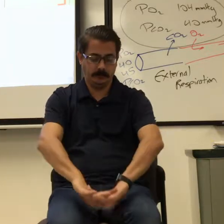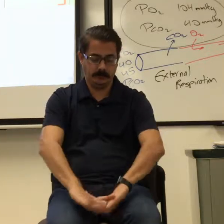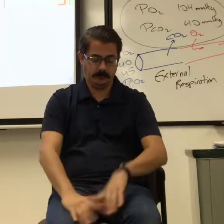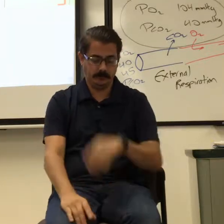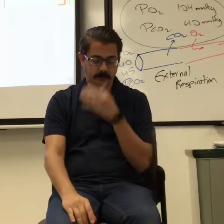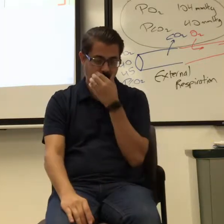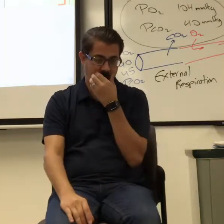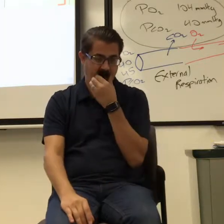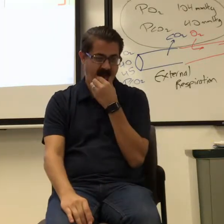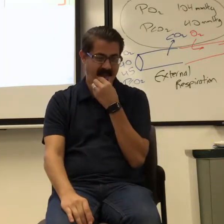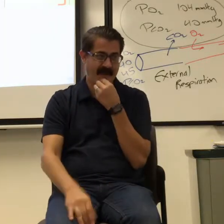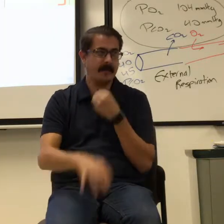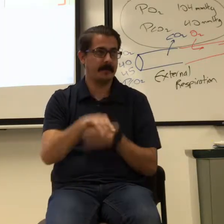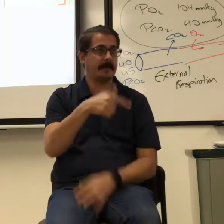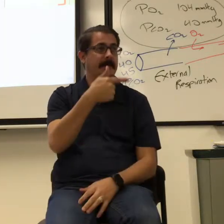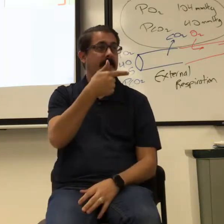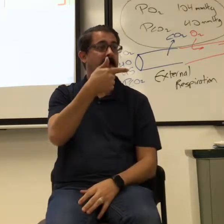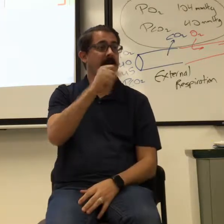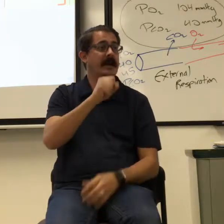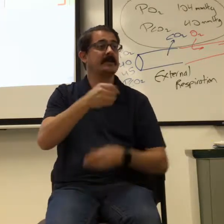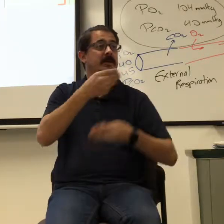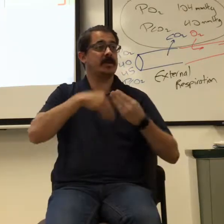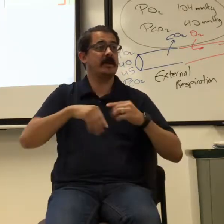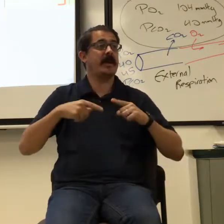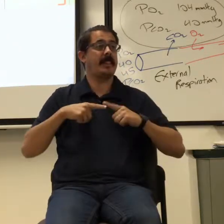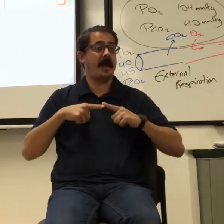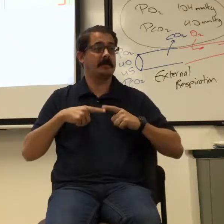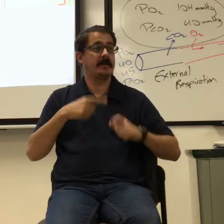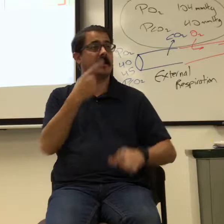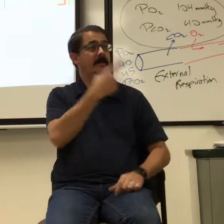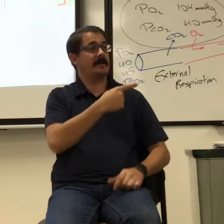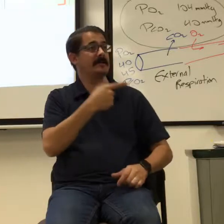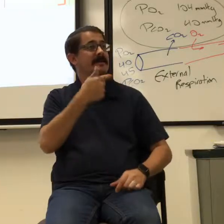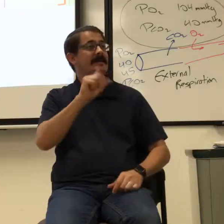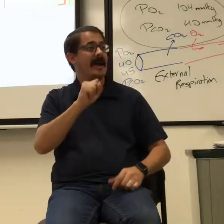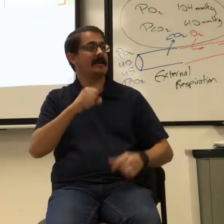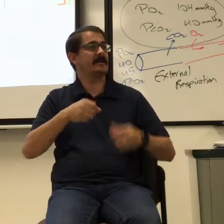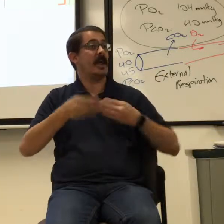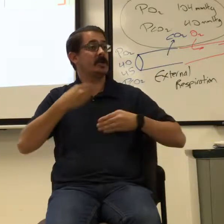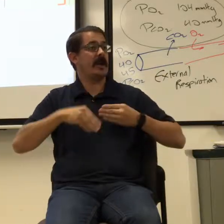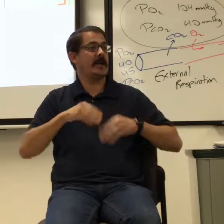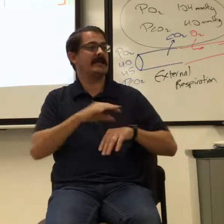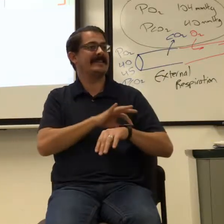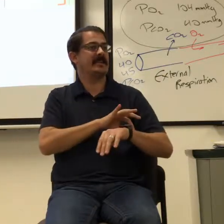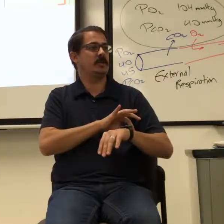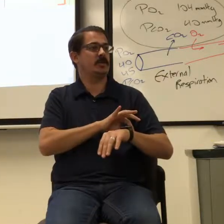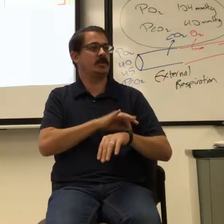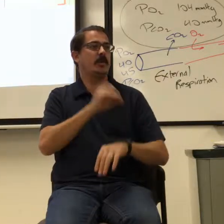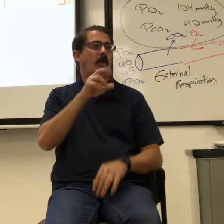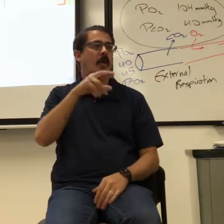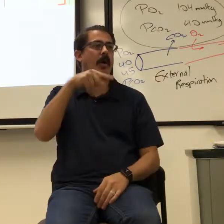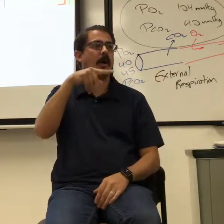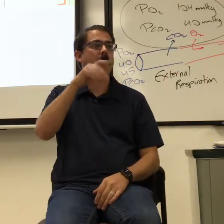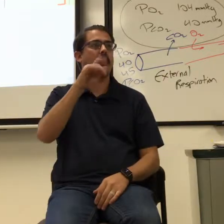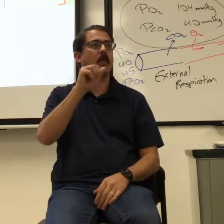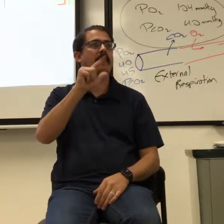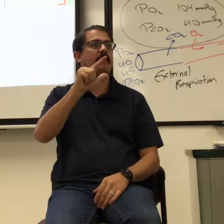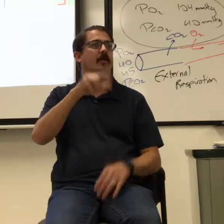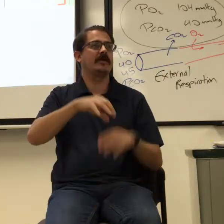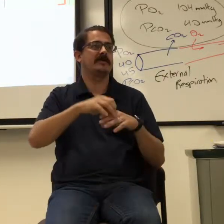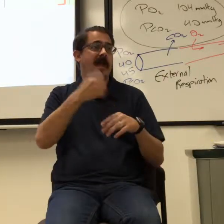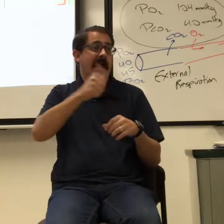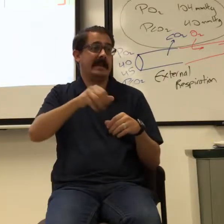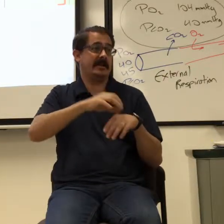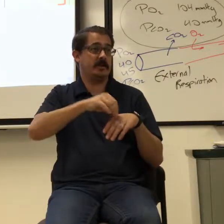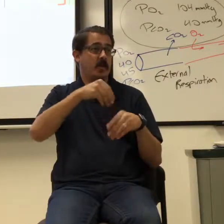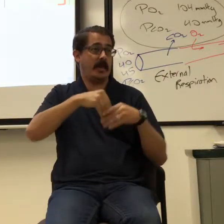We say this is gas exchange at the lung, this is gas exchange at the tissues, or peripheral tissues, just any old tissue in the